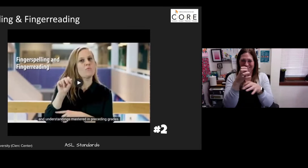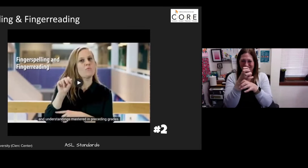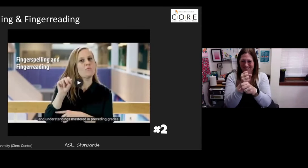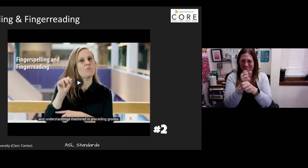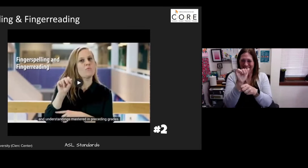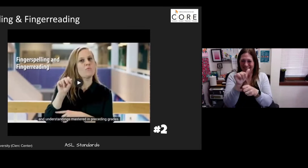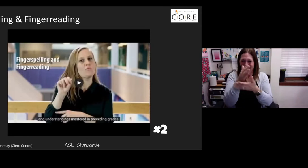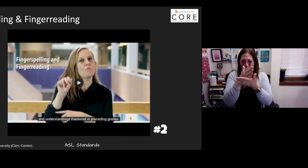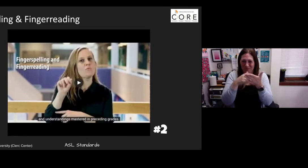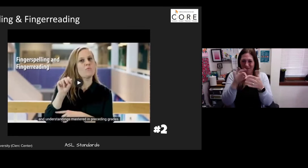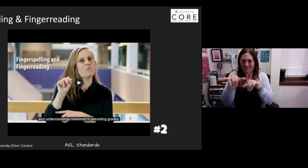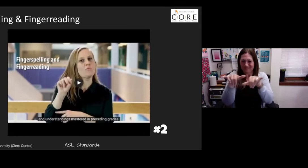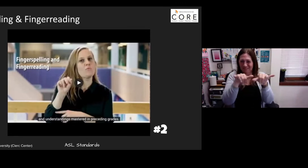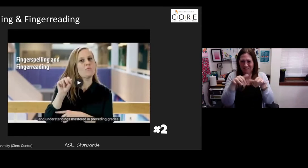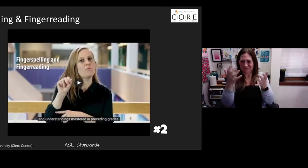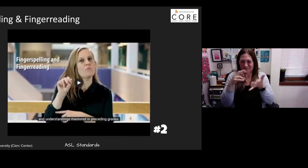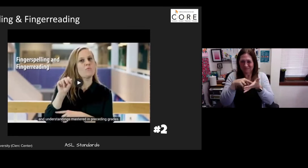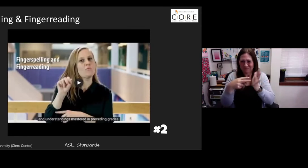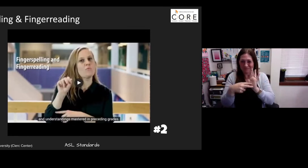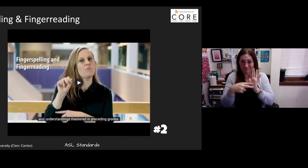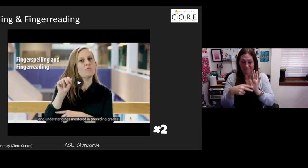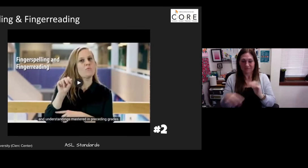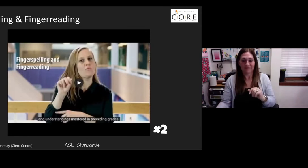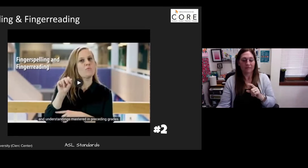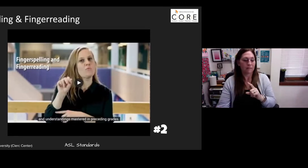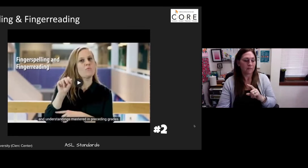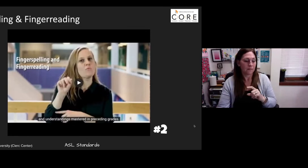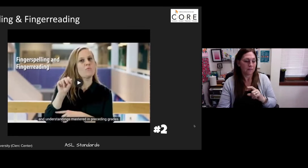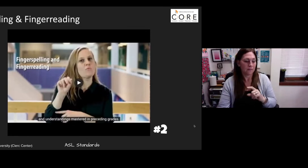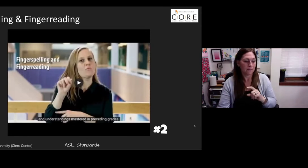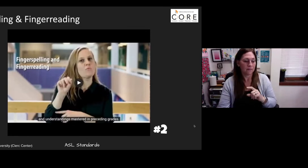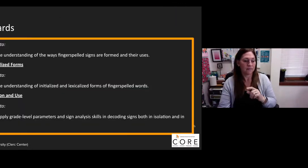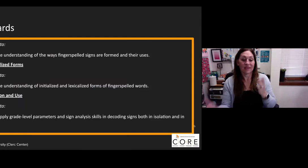Okay, so as I'm going to summarize what she talked about